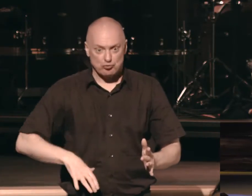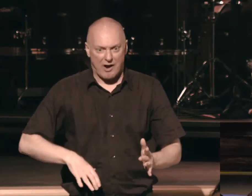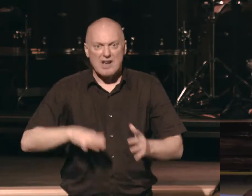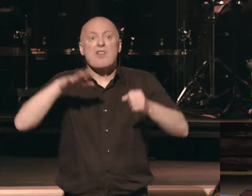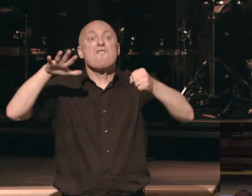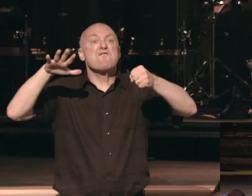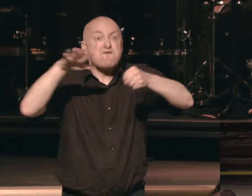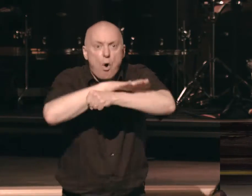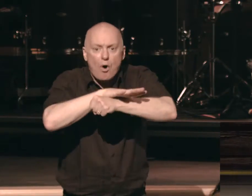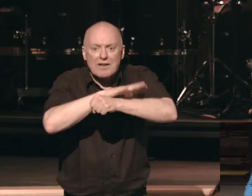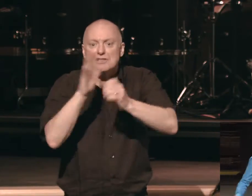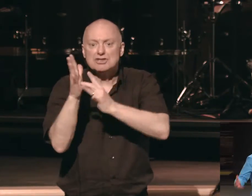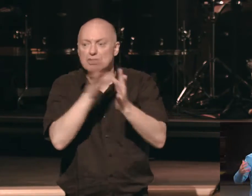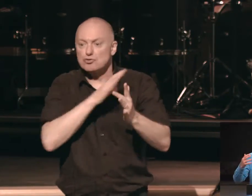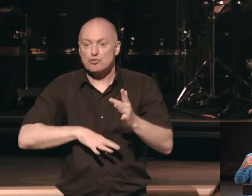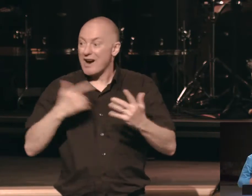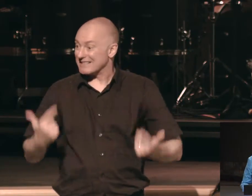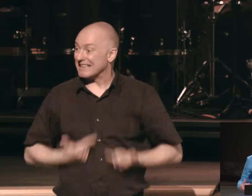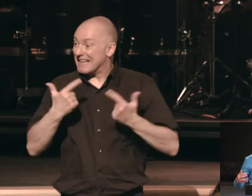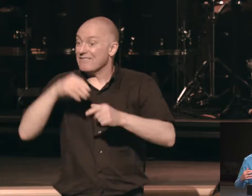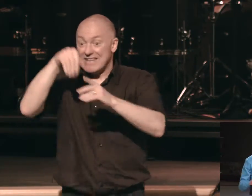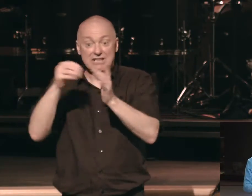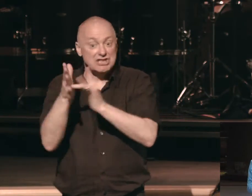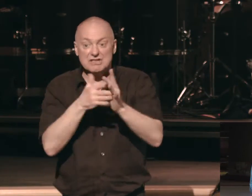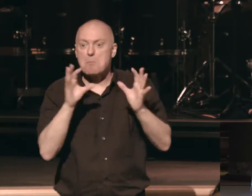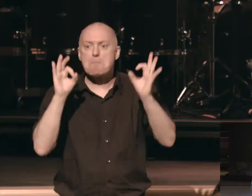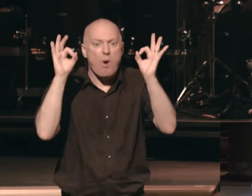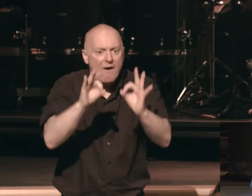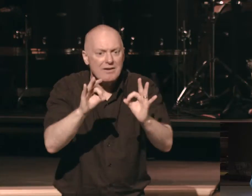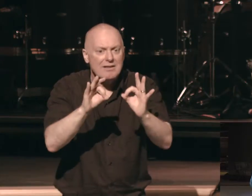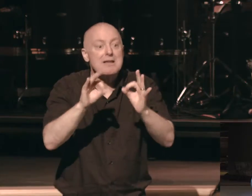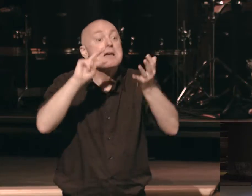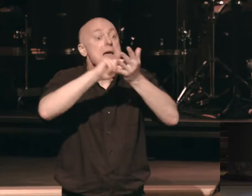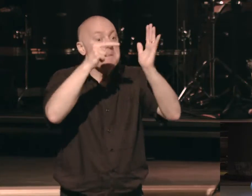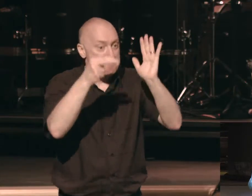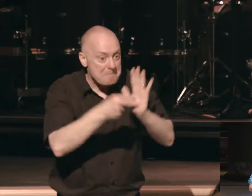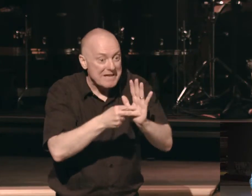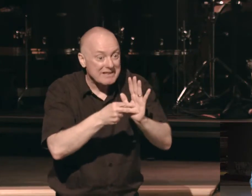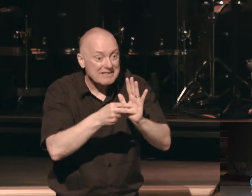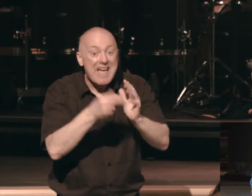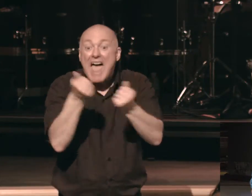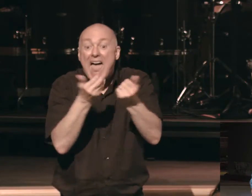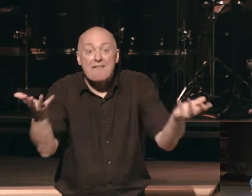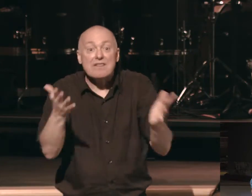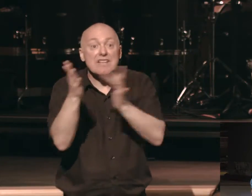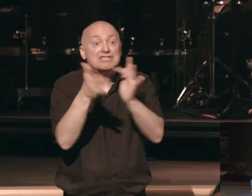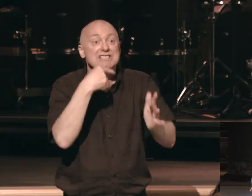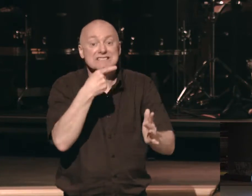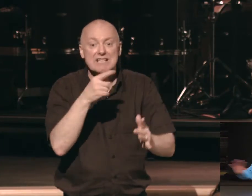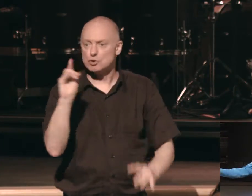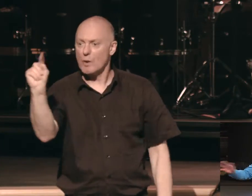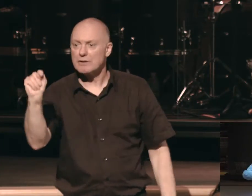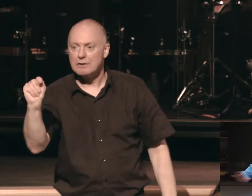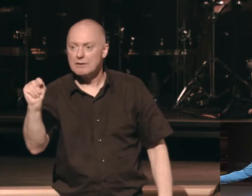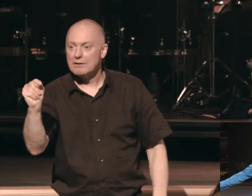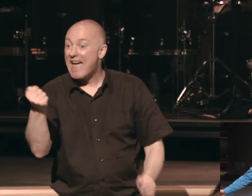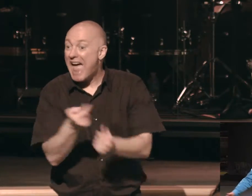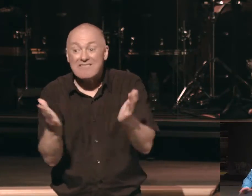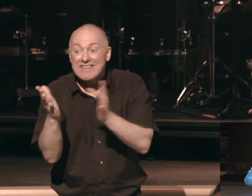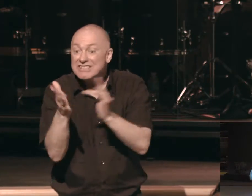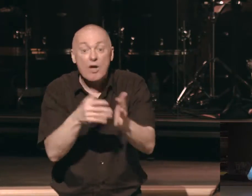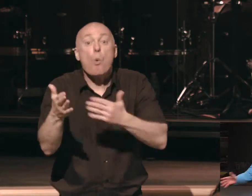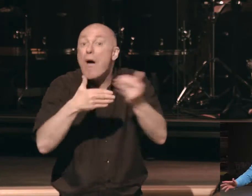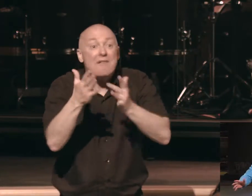Christ, fully, again, the Holy Spirit dwelling in Him perfectly, which means then, everything He says, loved ones, do it, do it, do